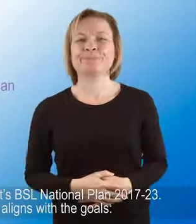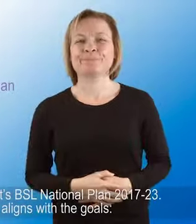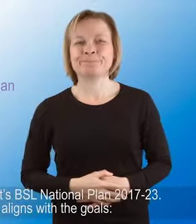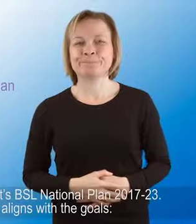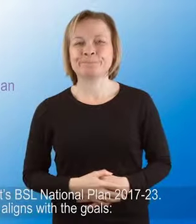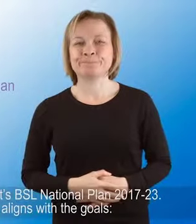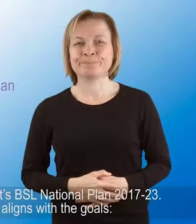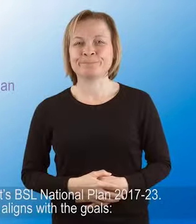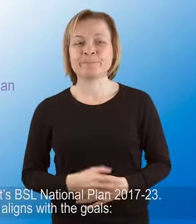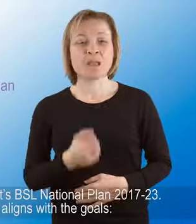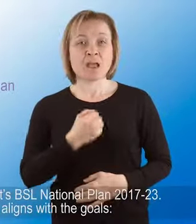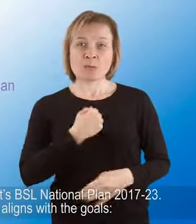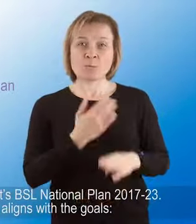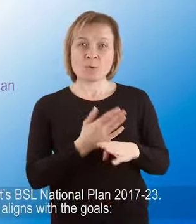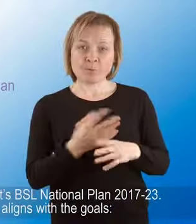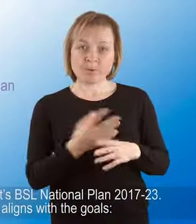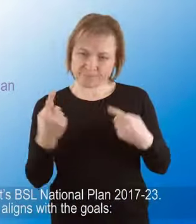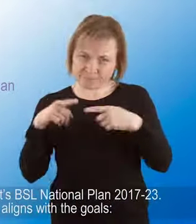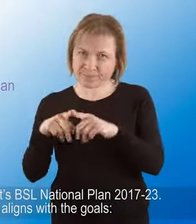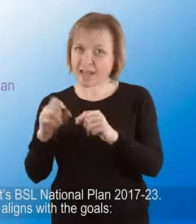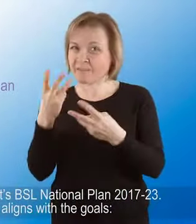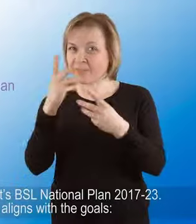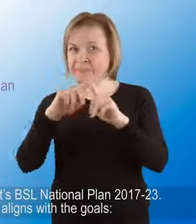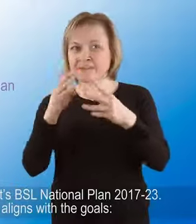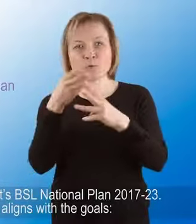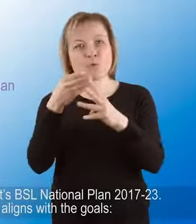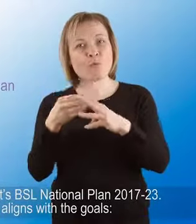2017-23. Our work aligns with the goals